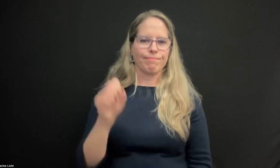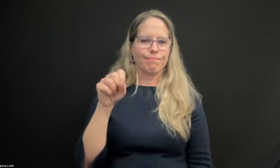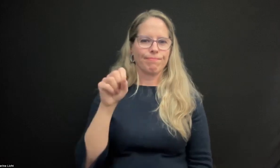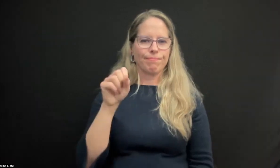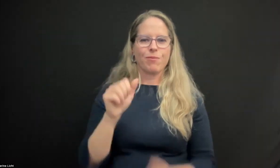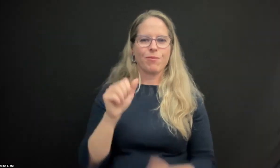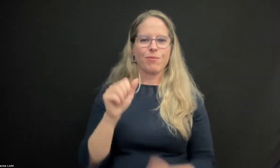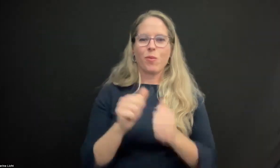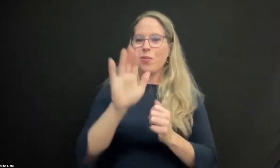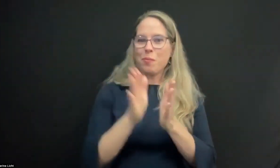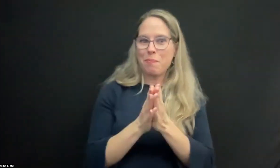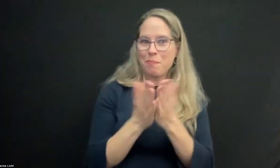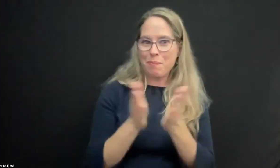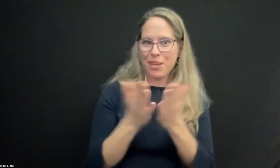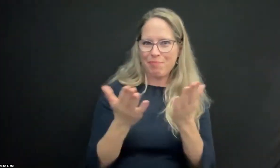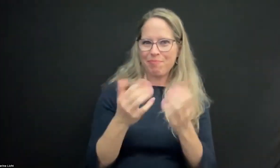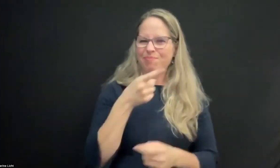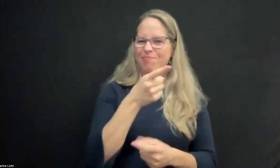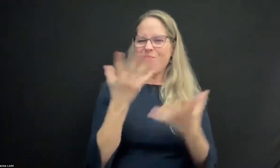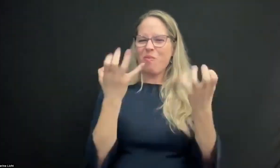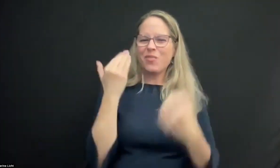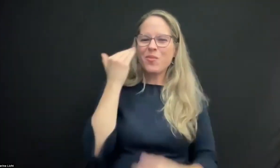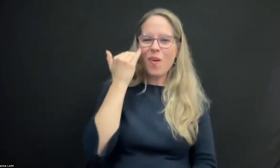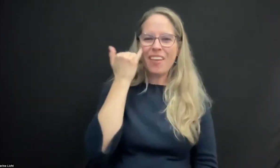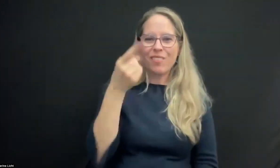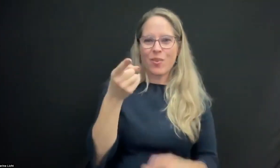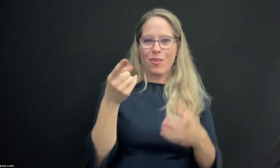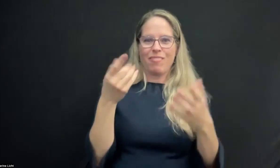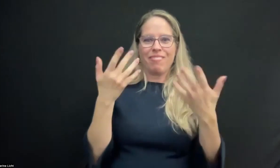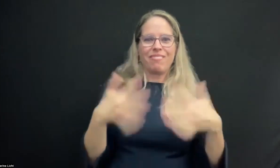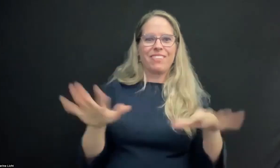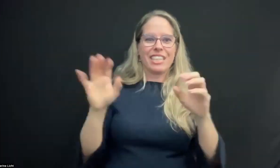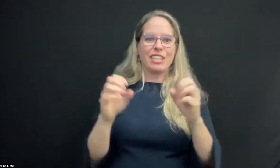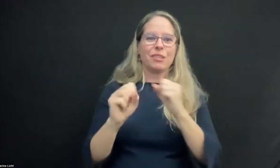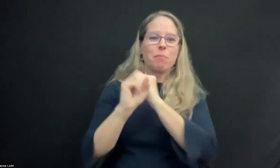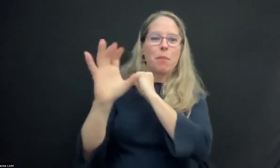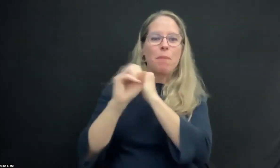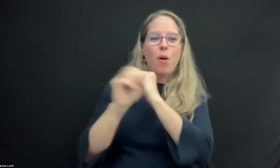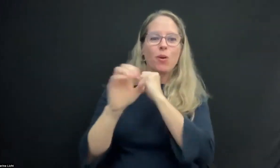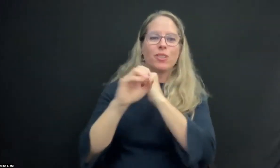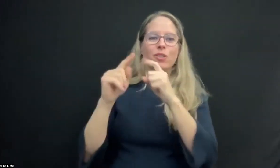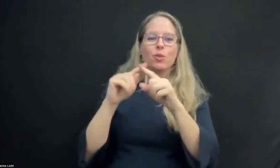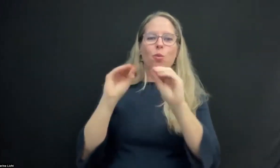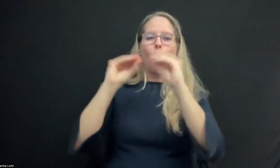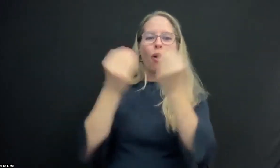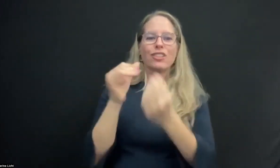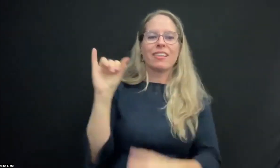This is Trina. Yes, with your book, here's a question. Somebody wants to know if you've promoted this book